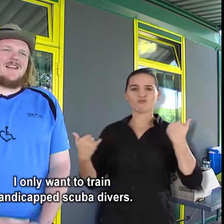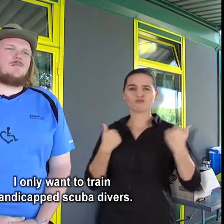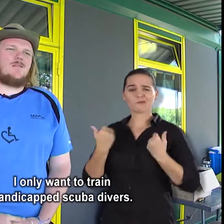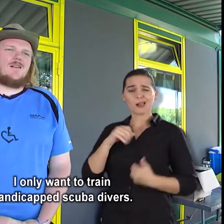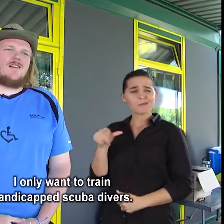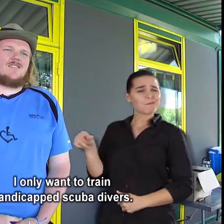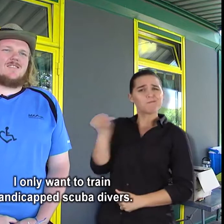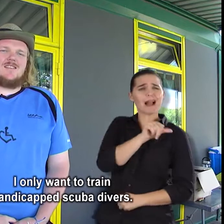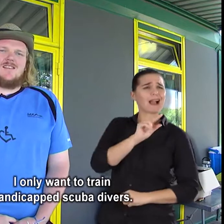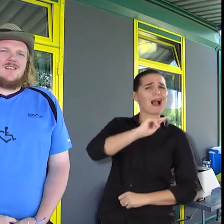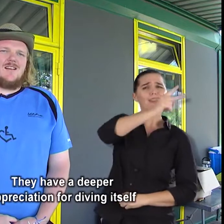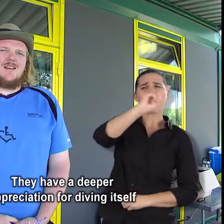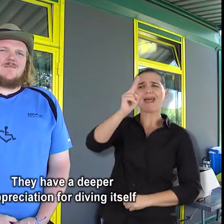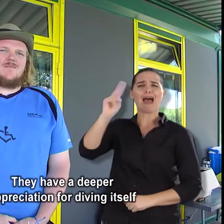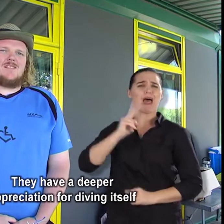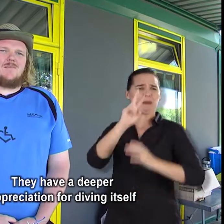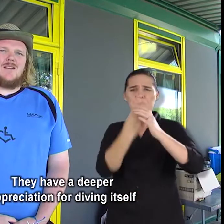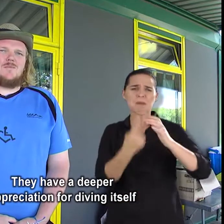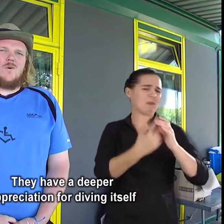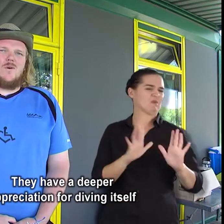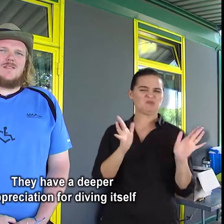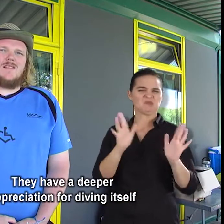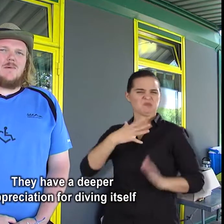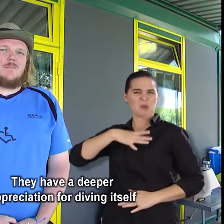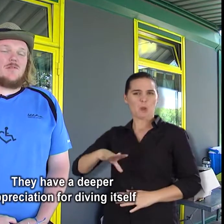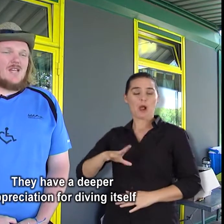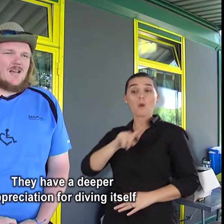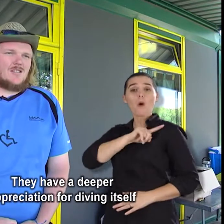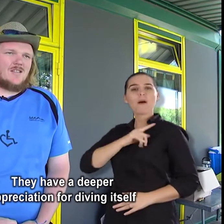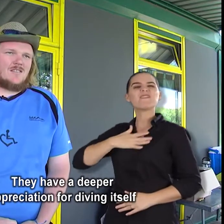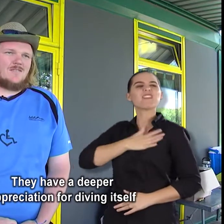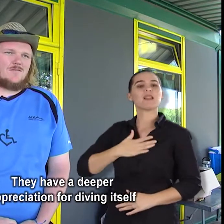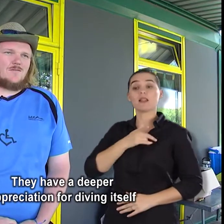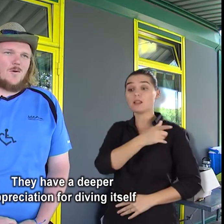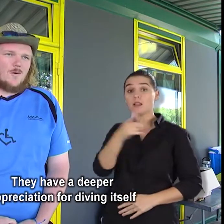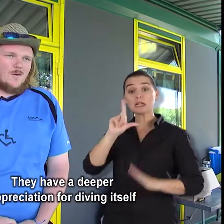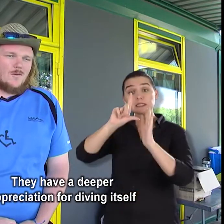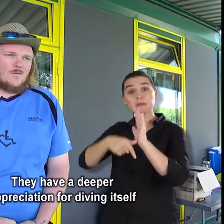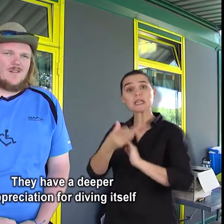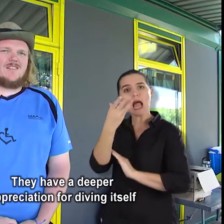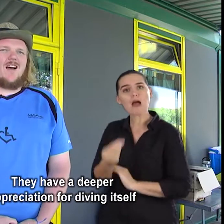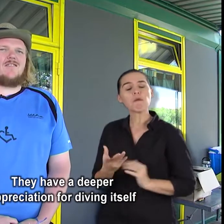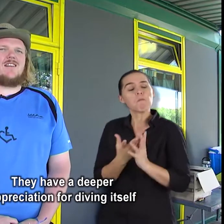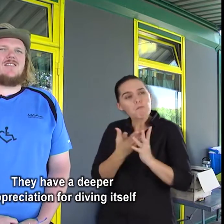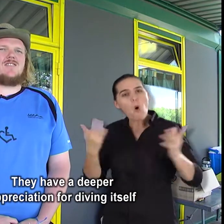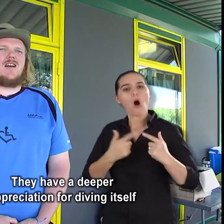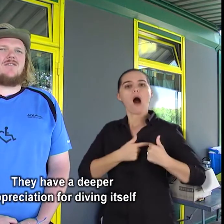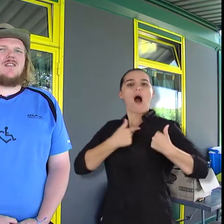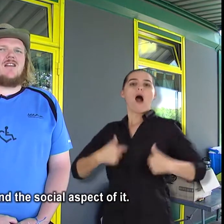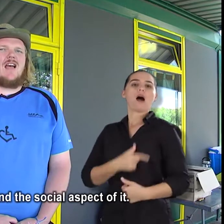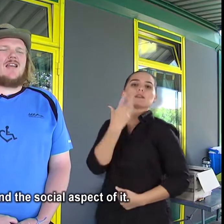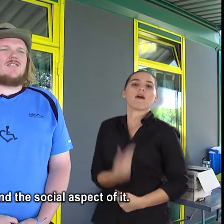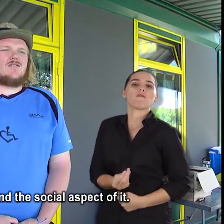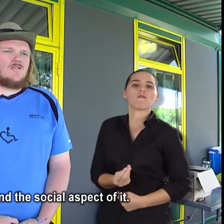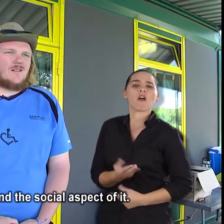train is handicapped scuba divers. There's a much more deeper appreciation for the diving